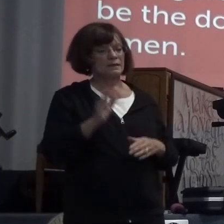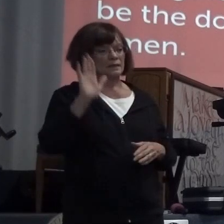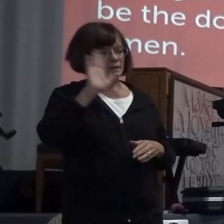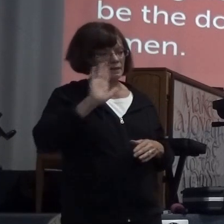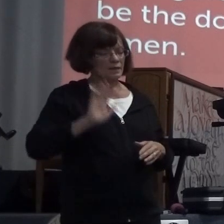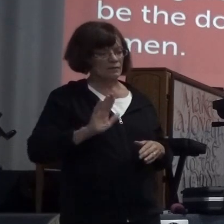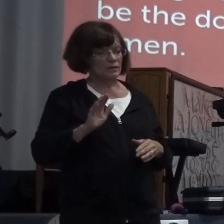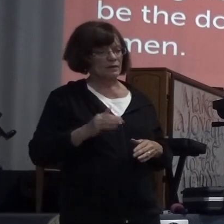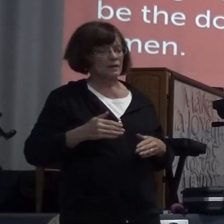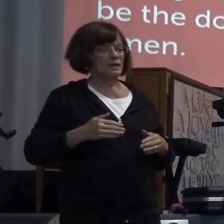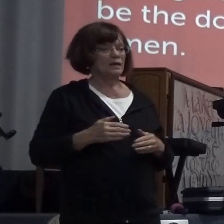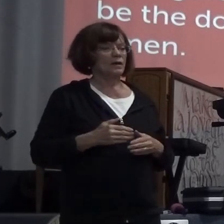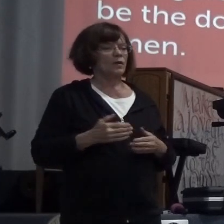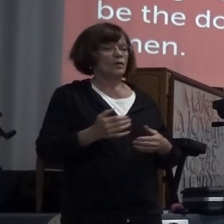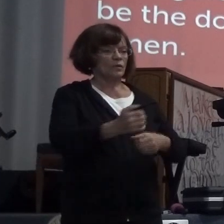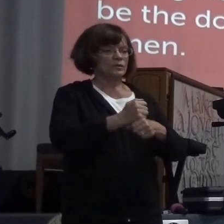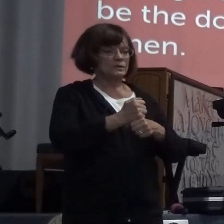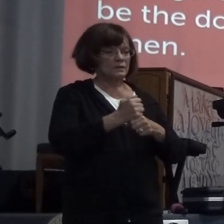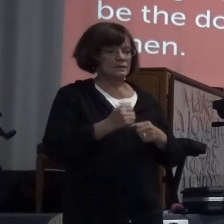our sins against us.